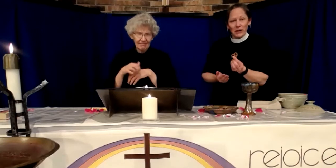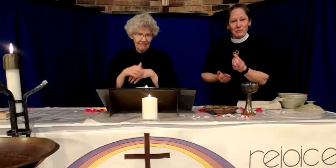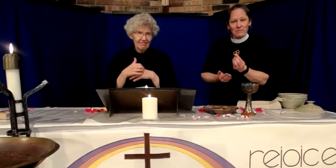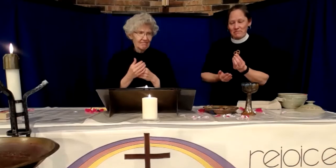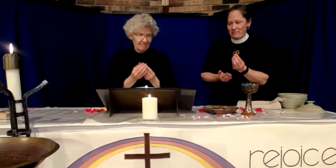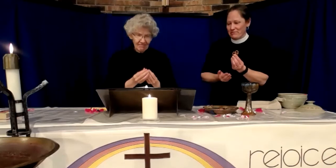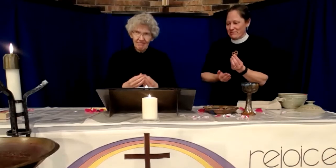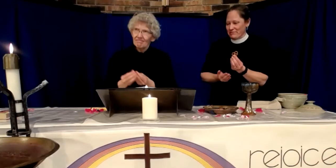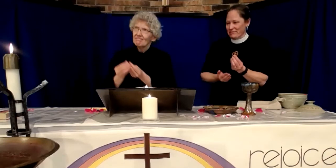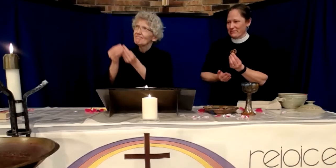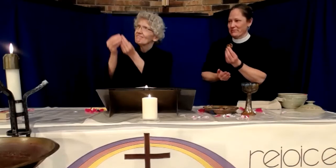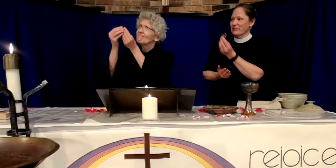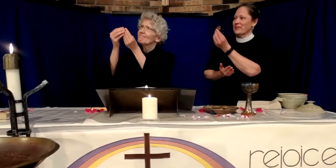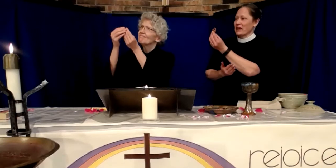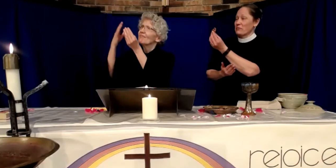took bread,